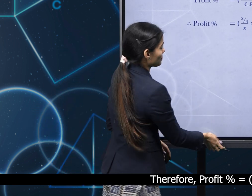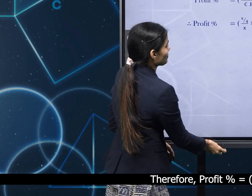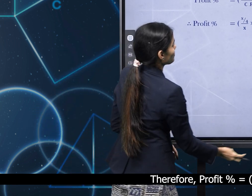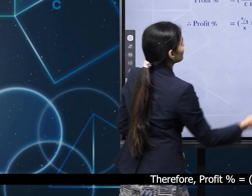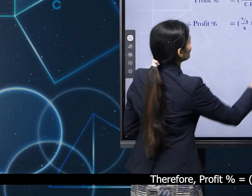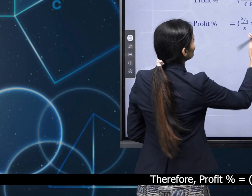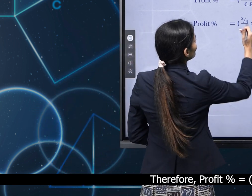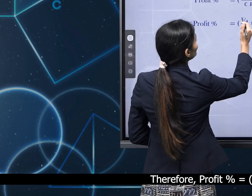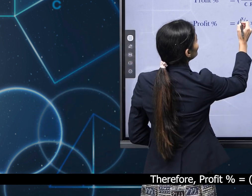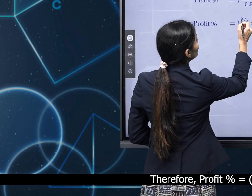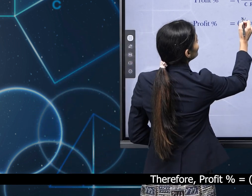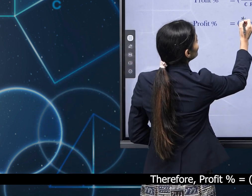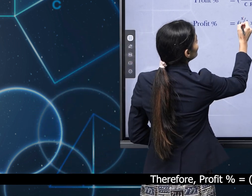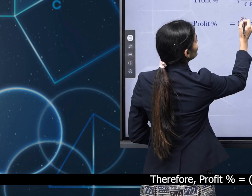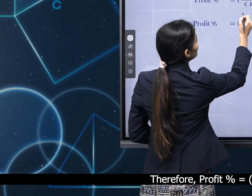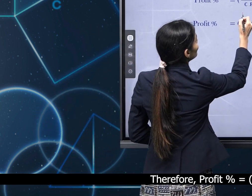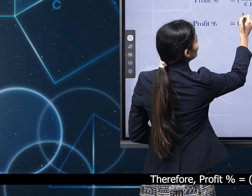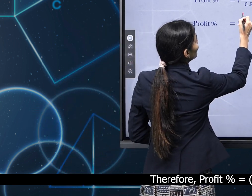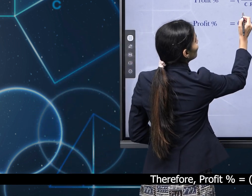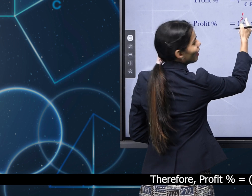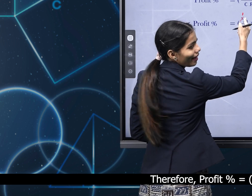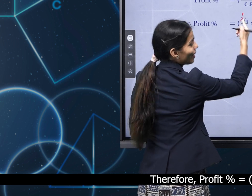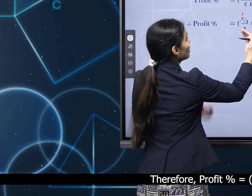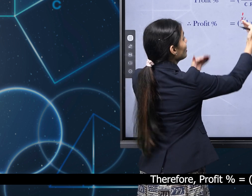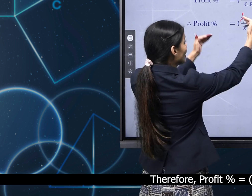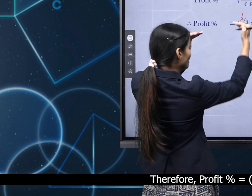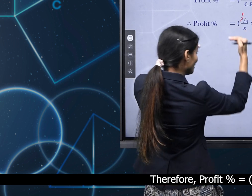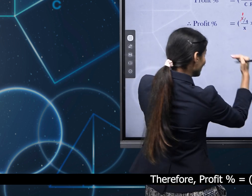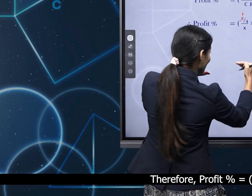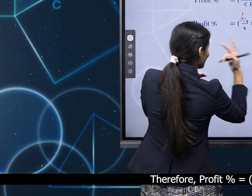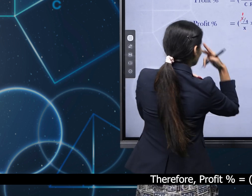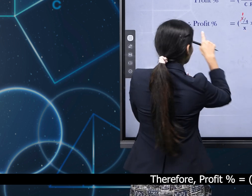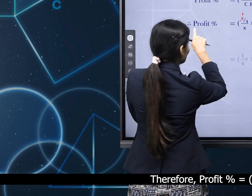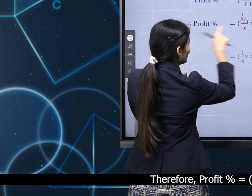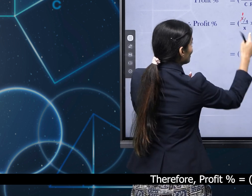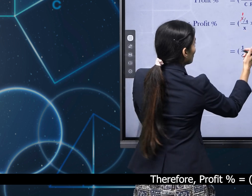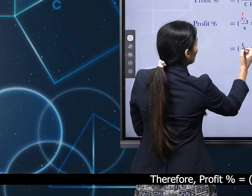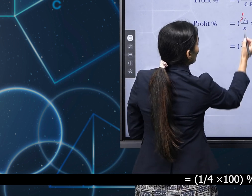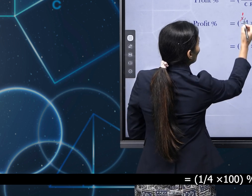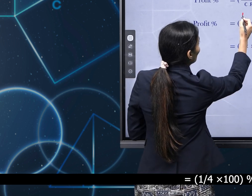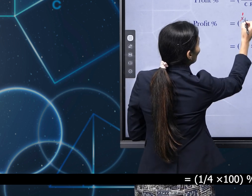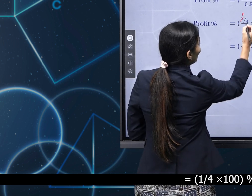x into 100%. Profit is equal to